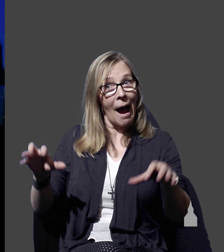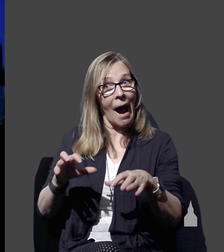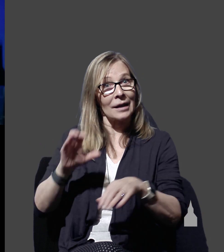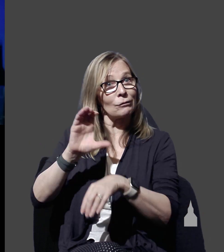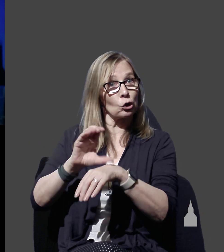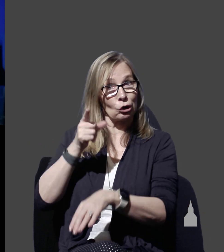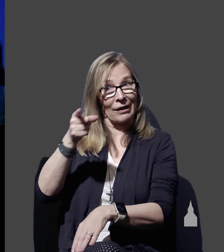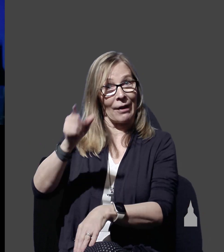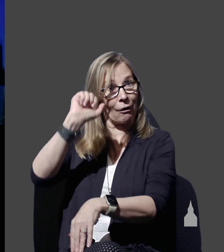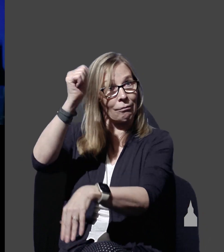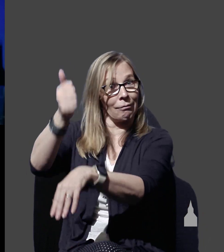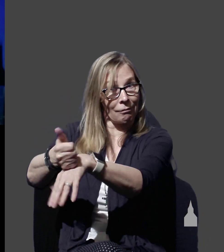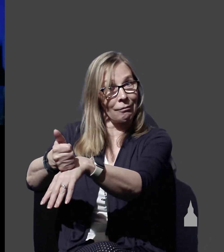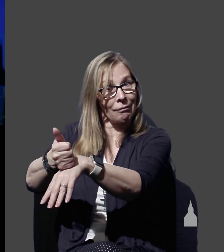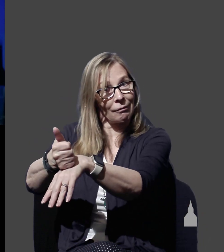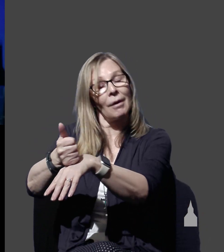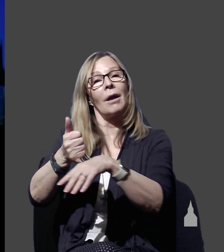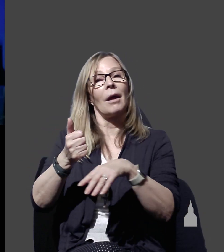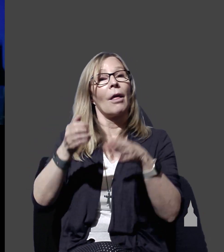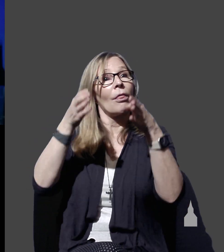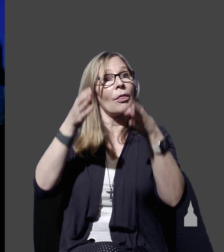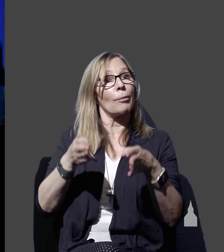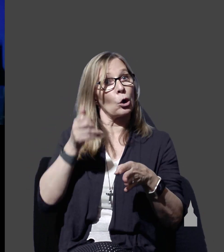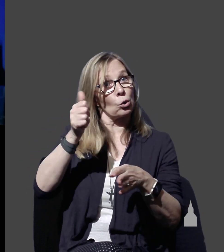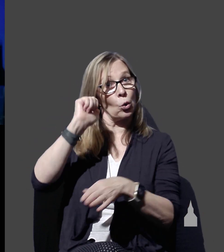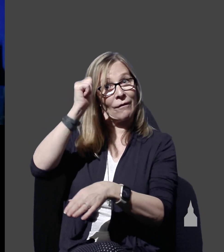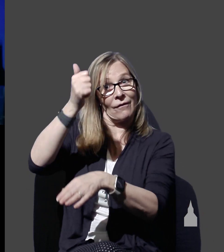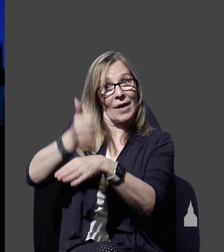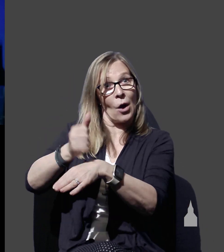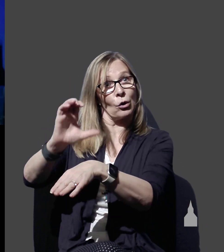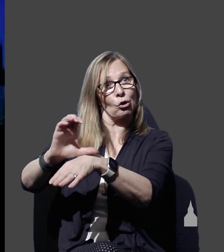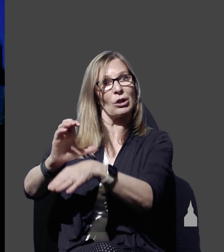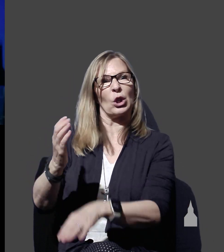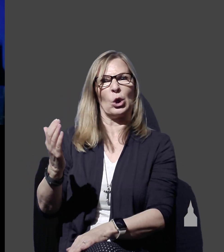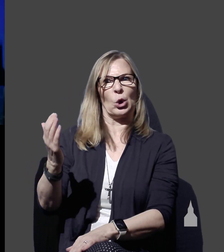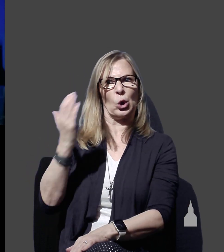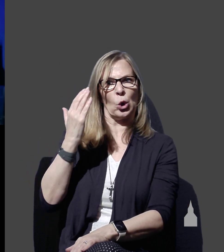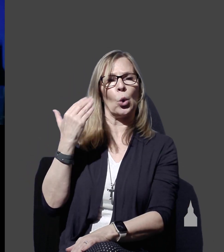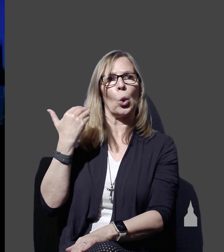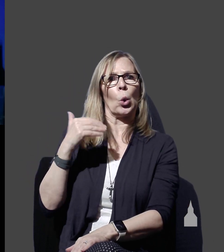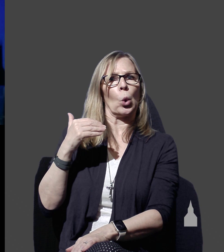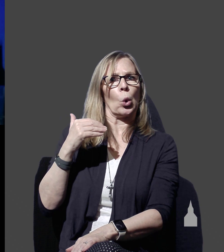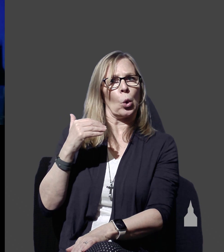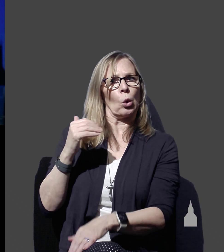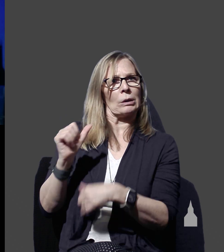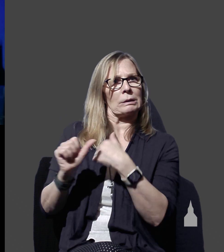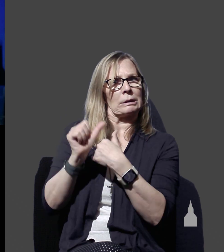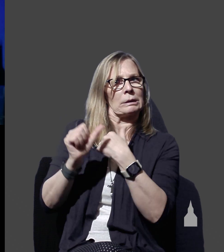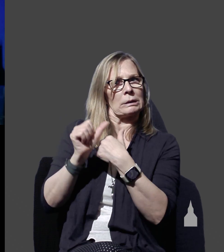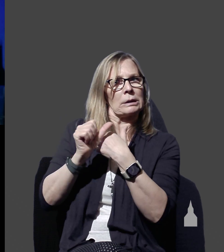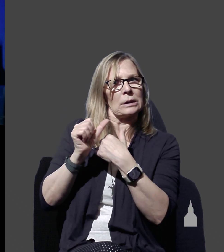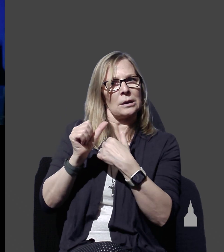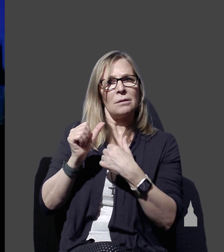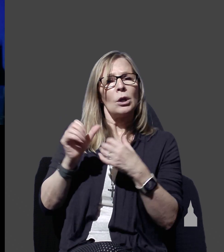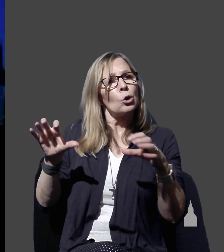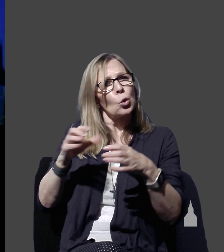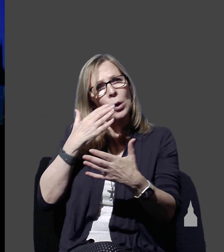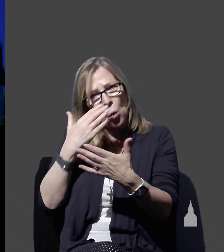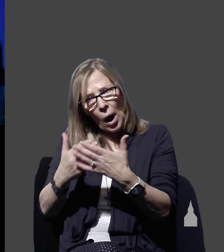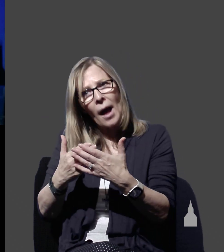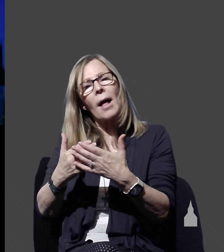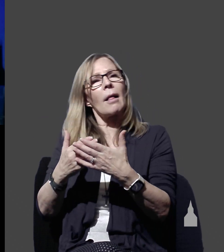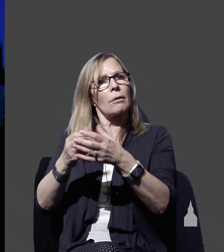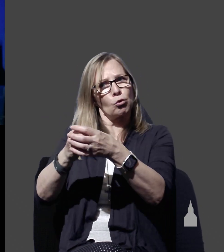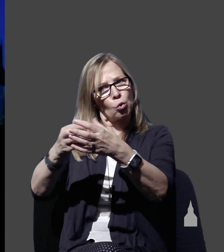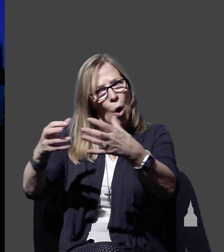didn't plant, but the person who founded the church knew that the church was in trouble. They were doing well, they were growing, but there was a